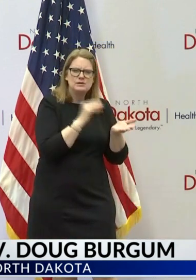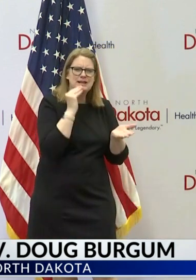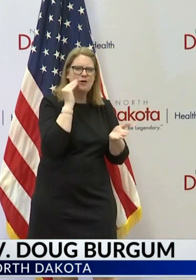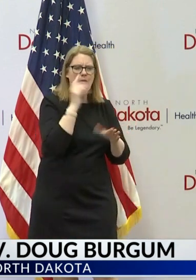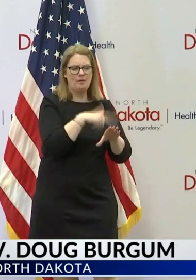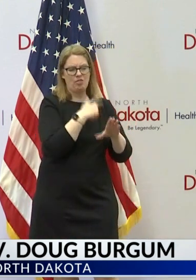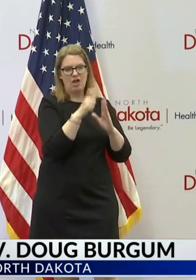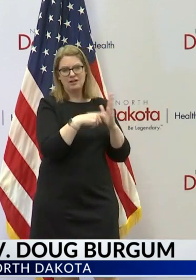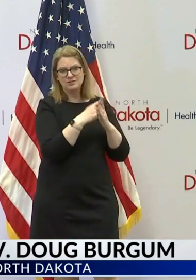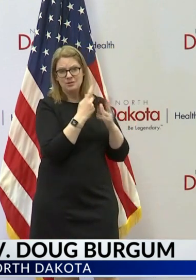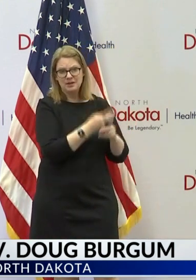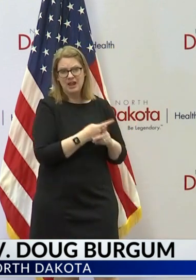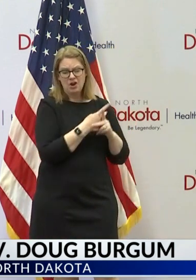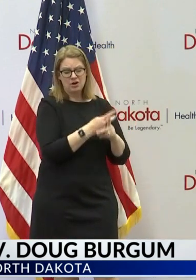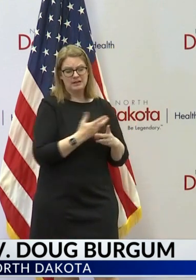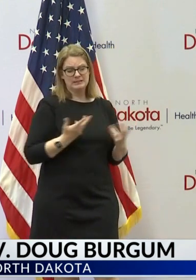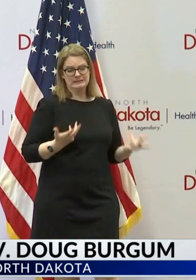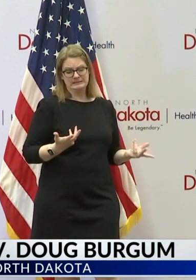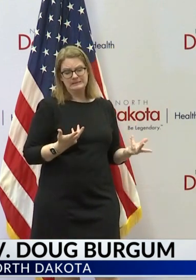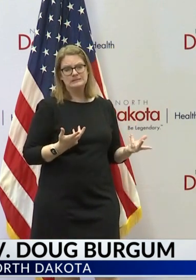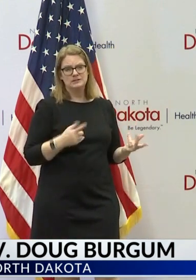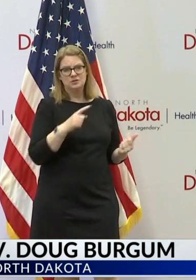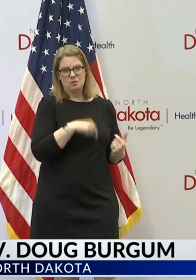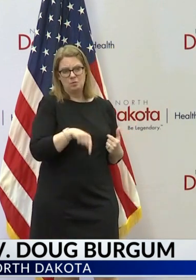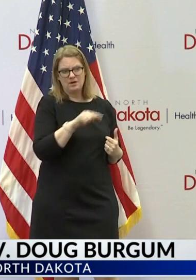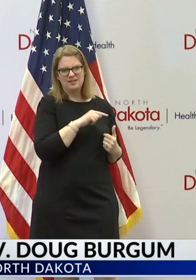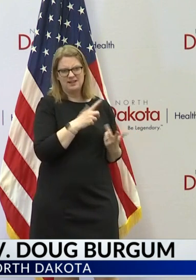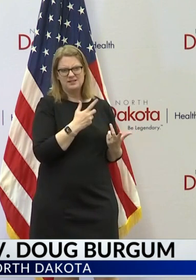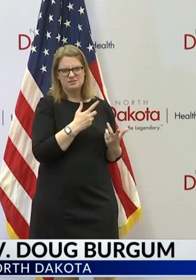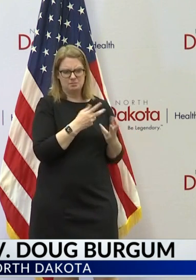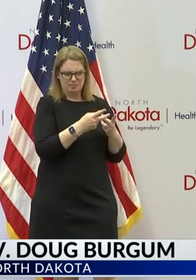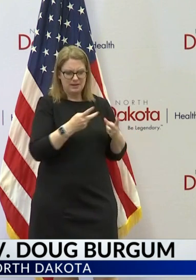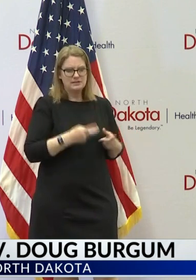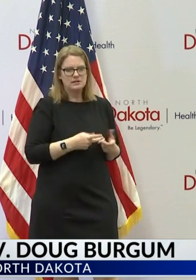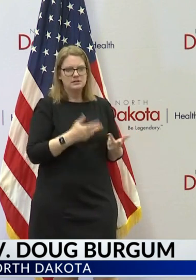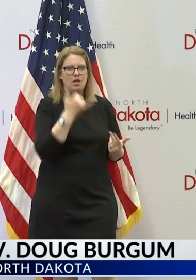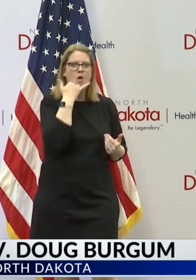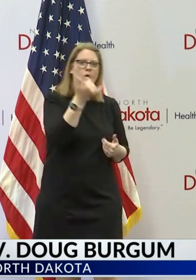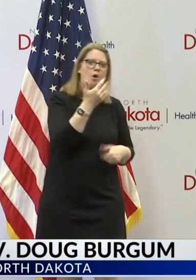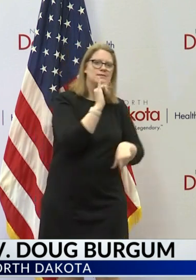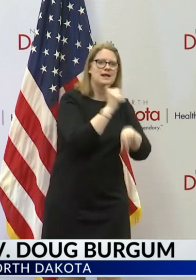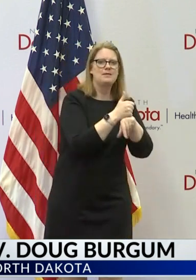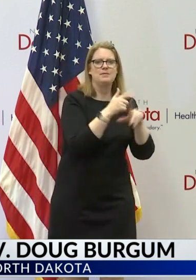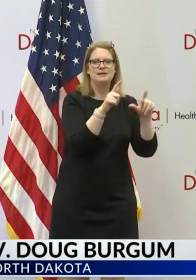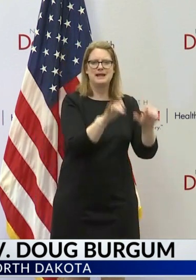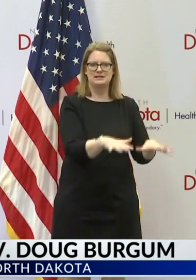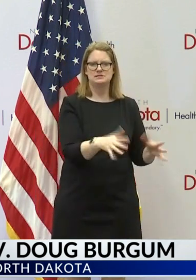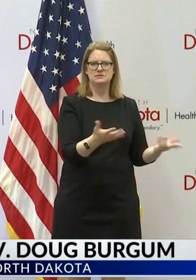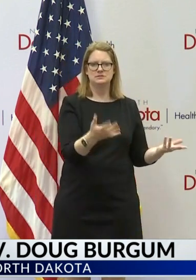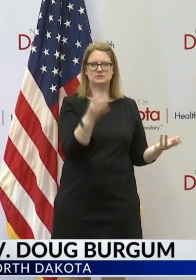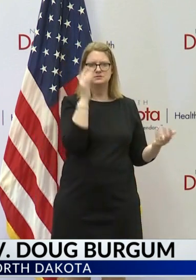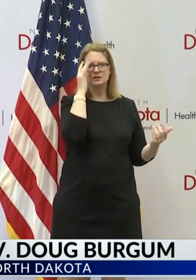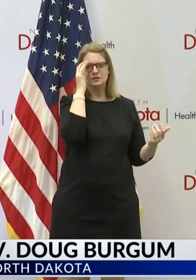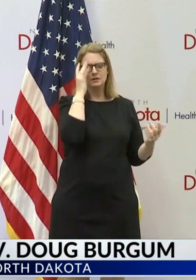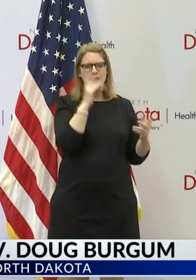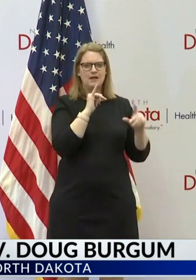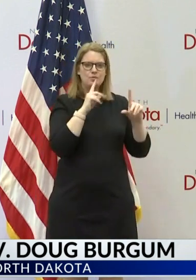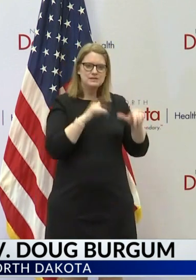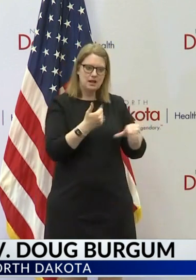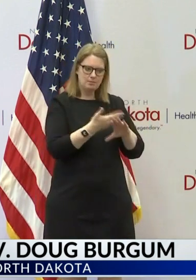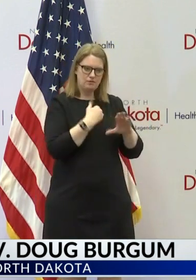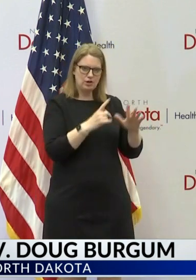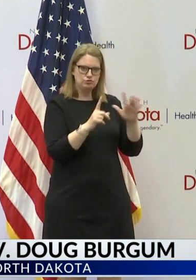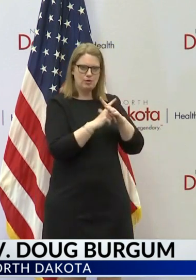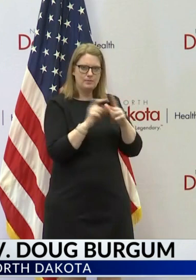doubt whatsoever, and you work in long-term care and you're one of these communities, please call somebody up and get tested and get a result before you go back to